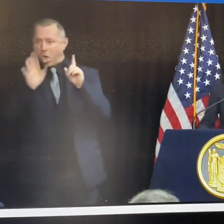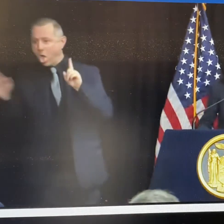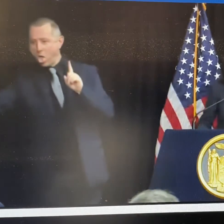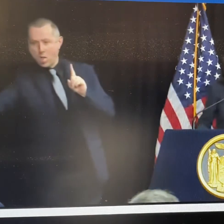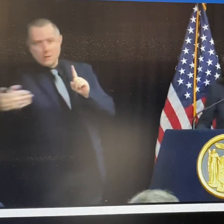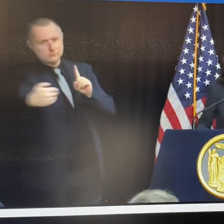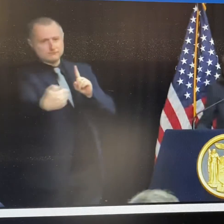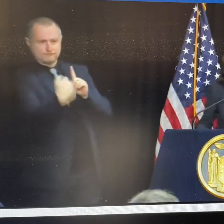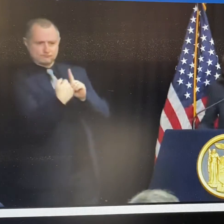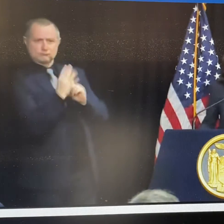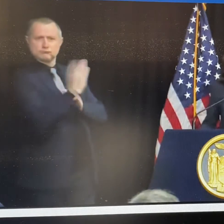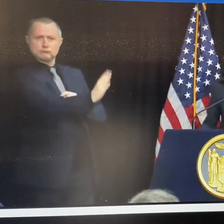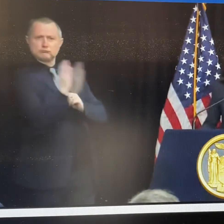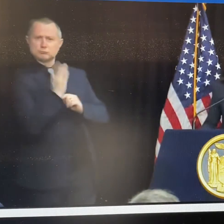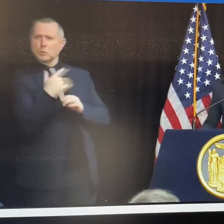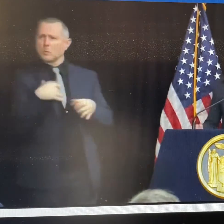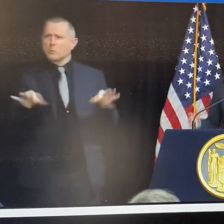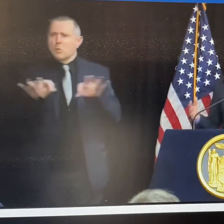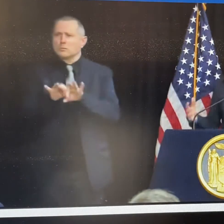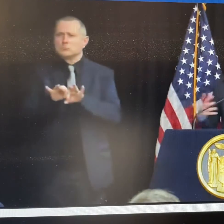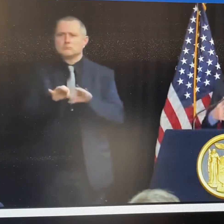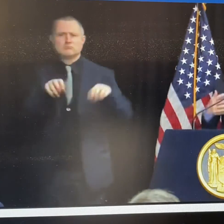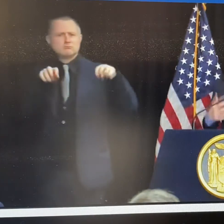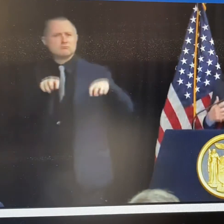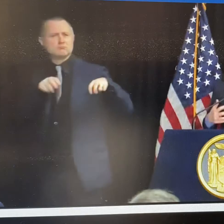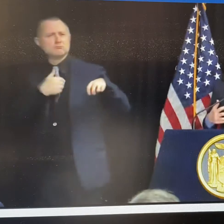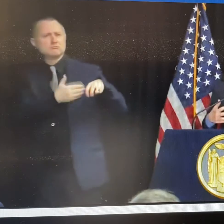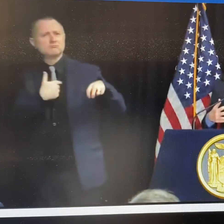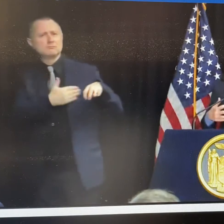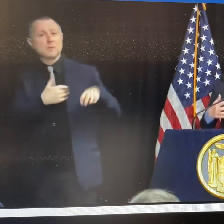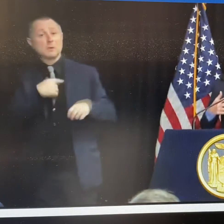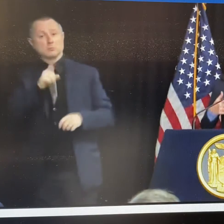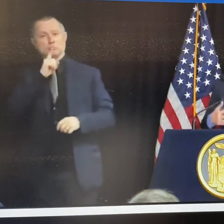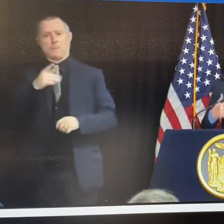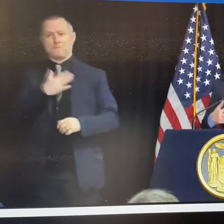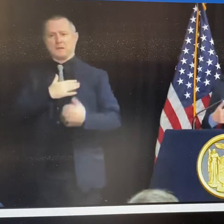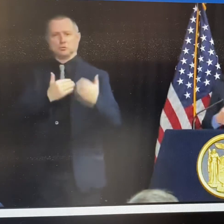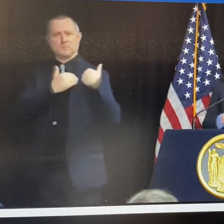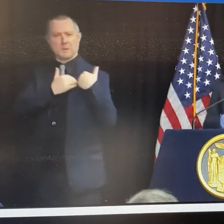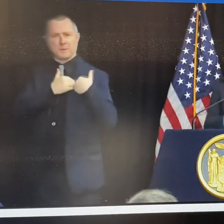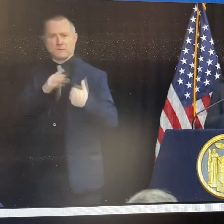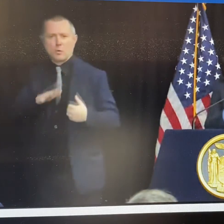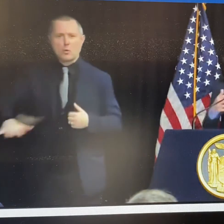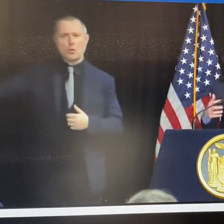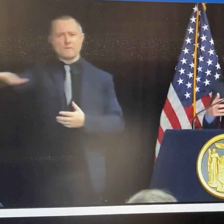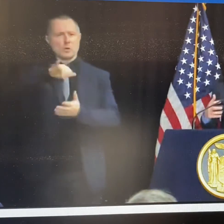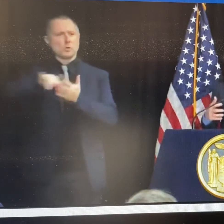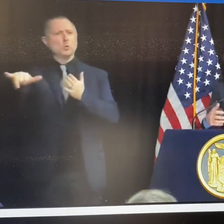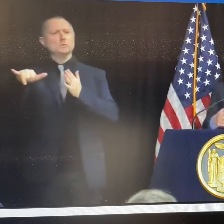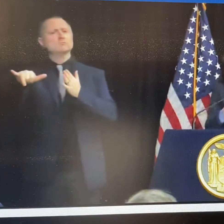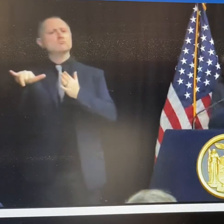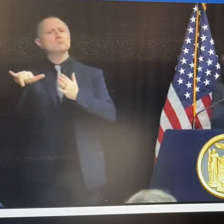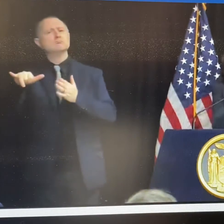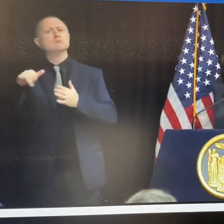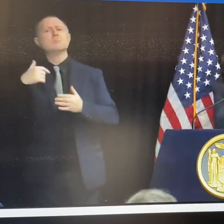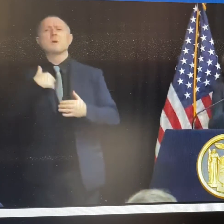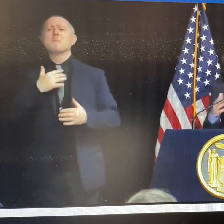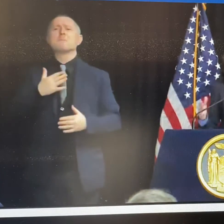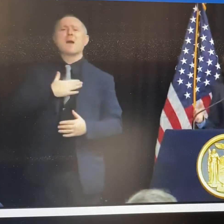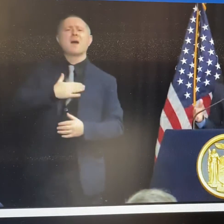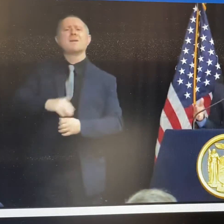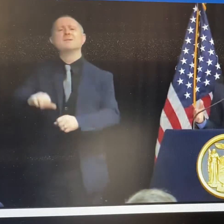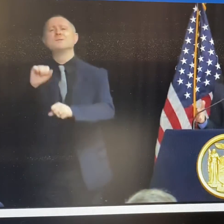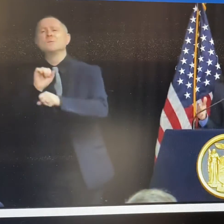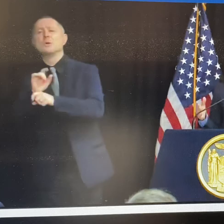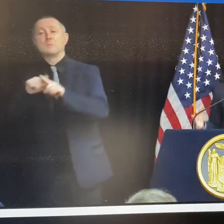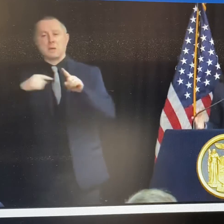important, I know is important, and because the buck ultimately stops with me. But I will be judged by not just what I do, but why the